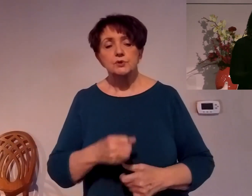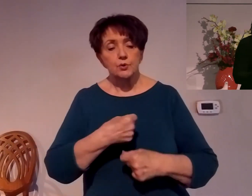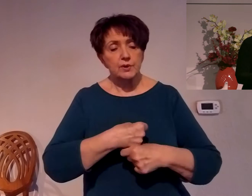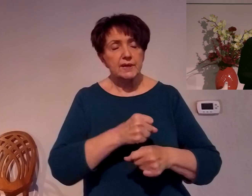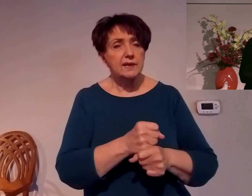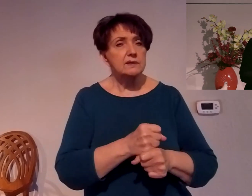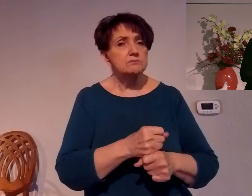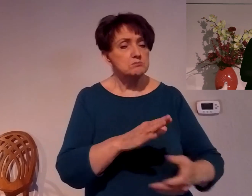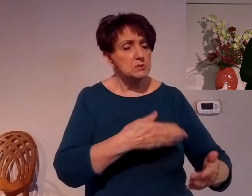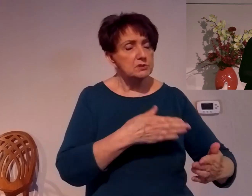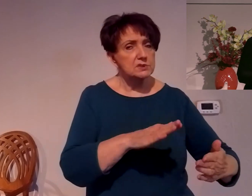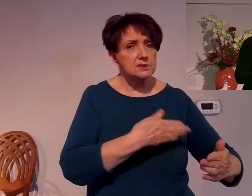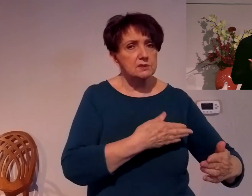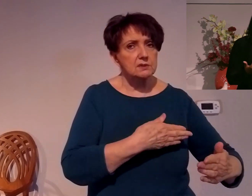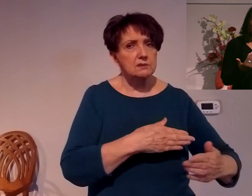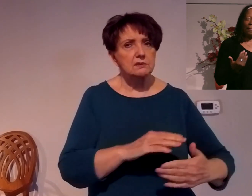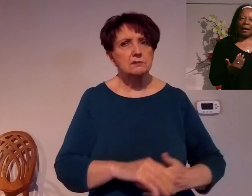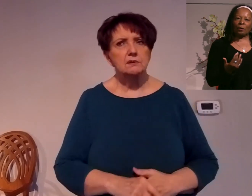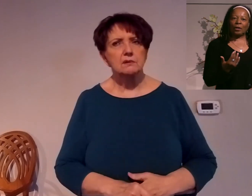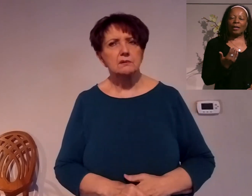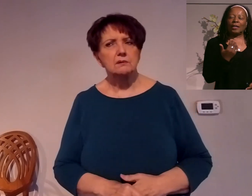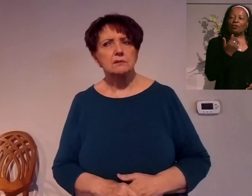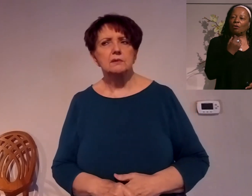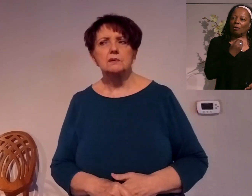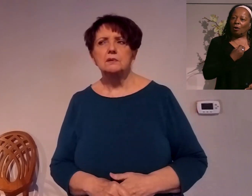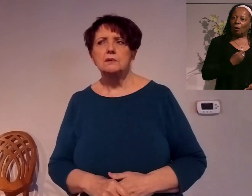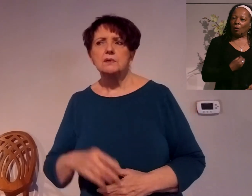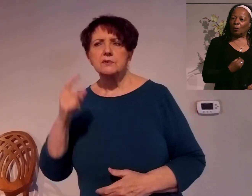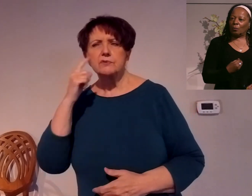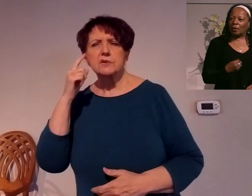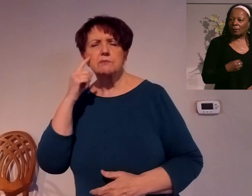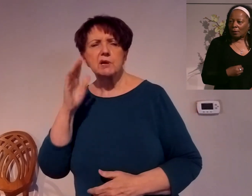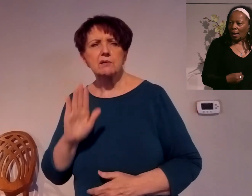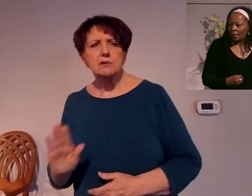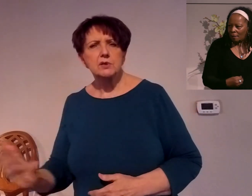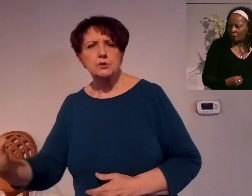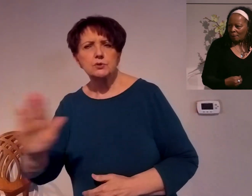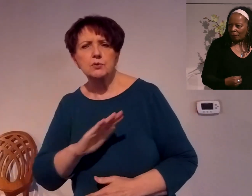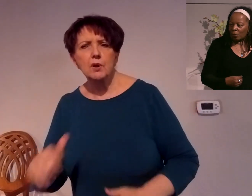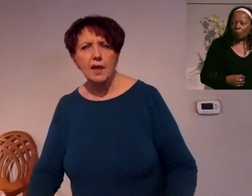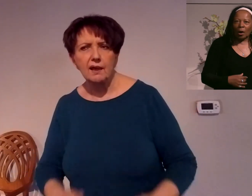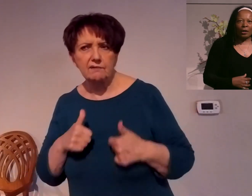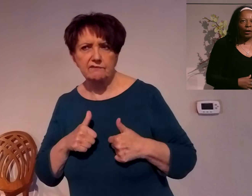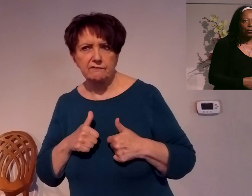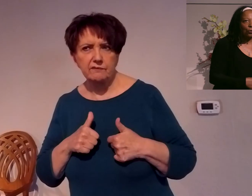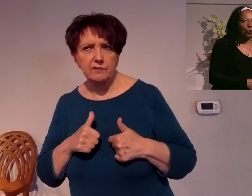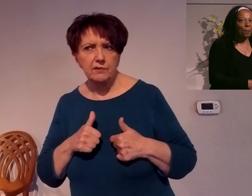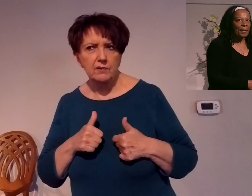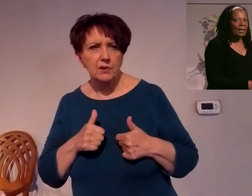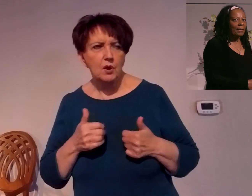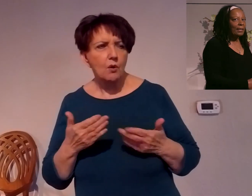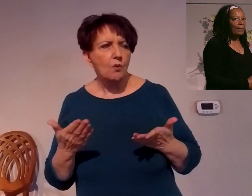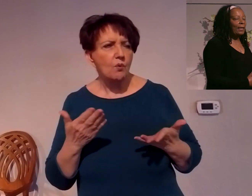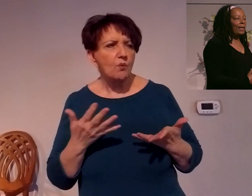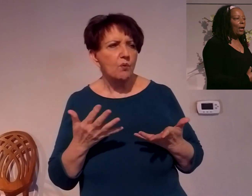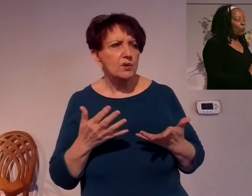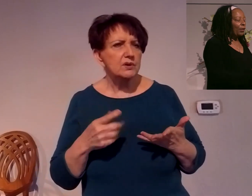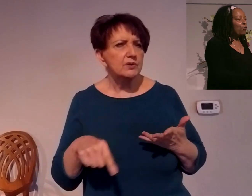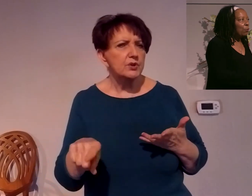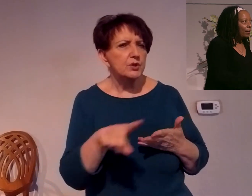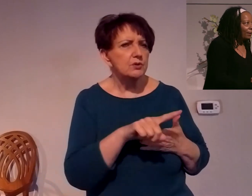creating music. Can you think about in your own life, what are you